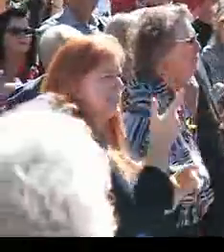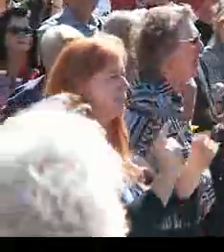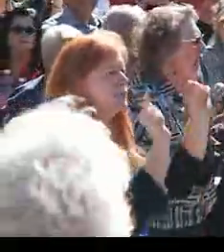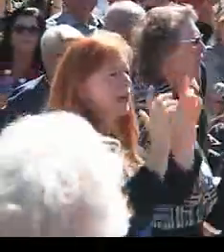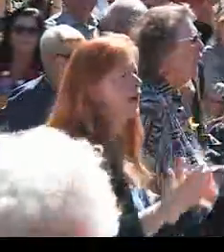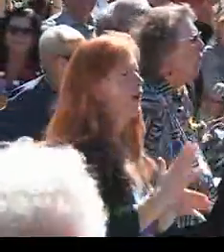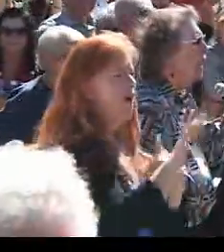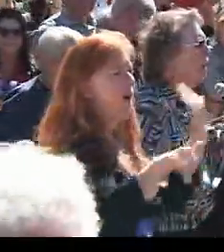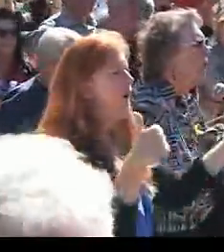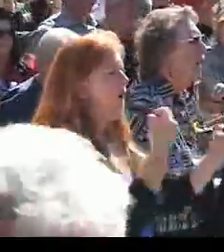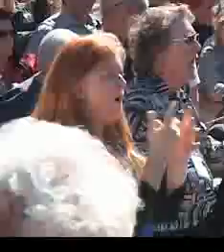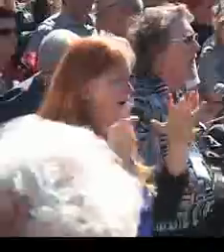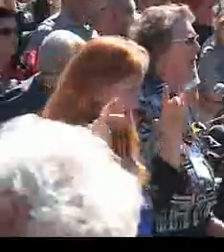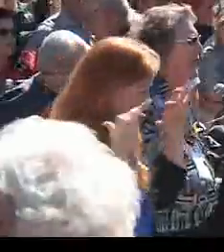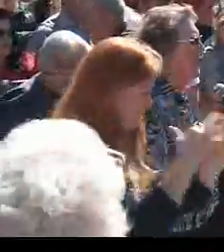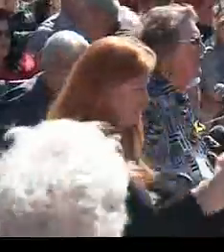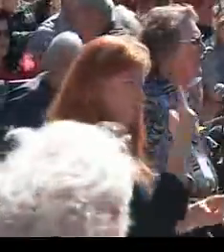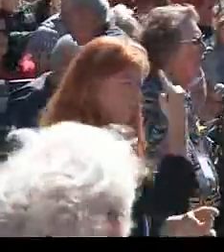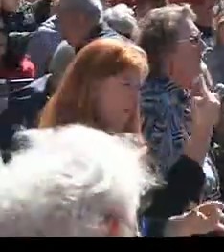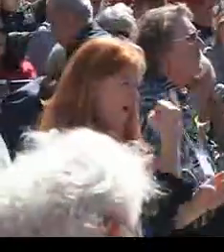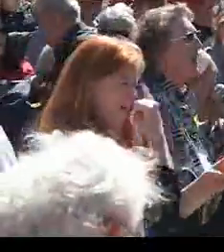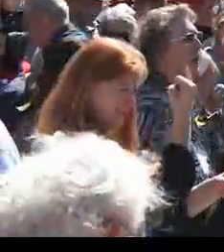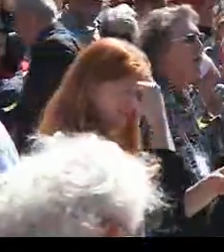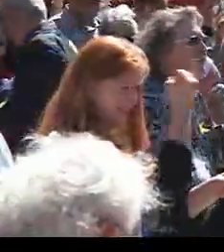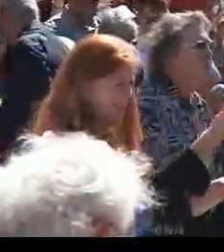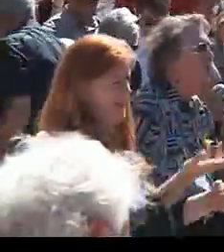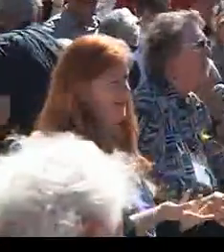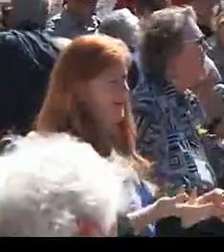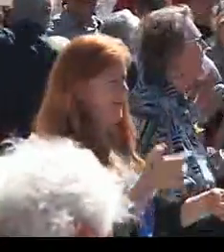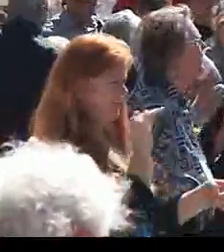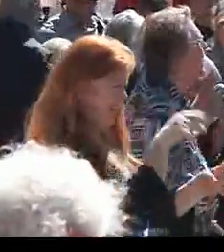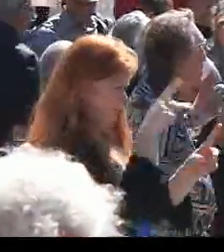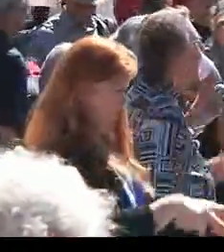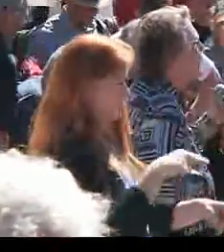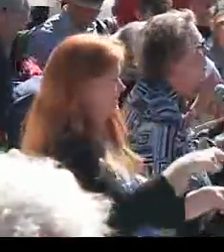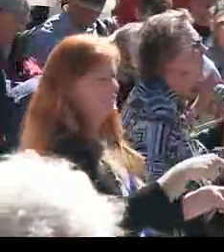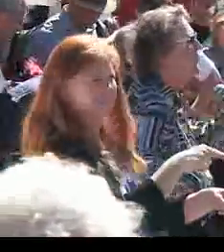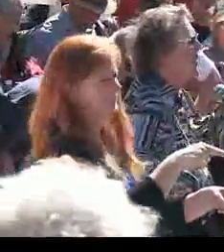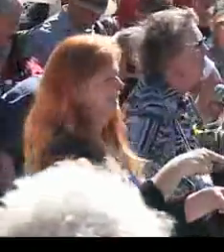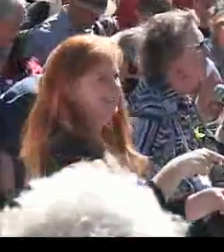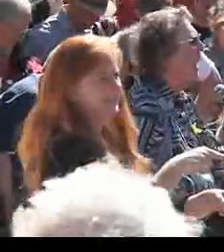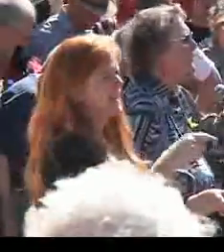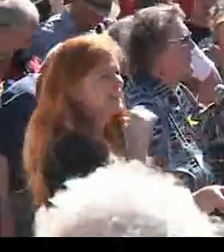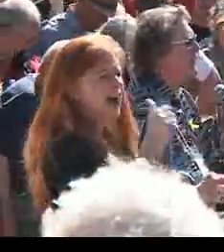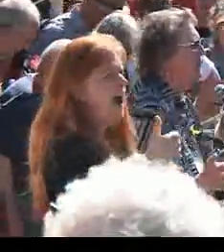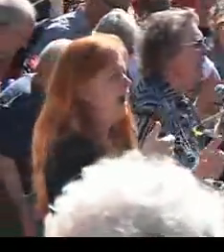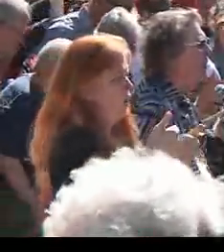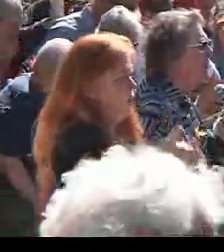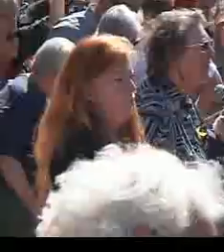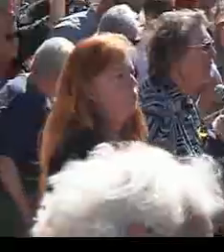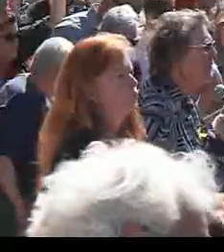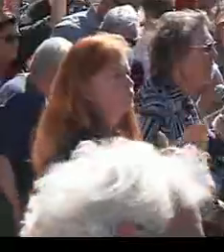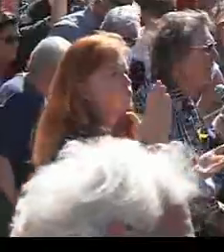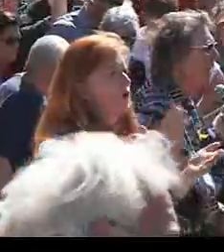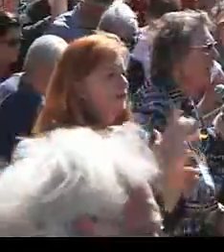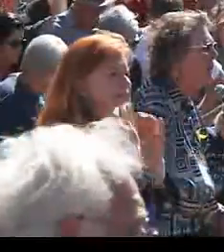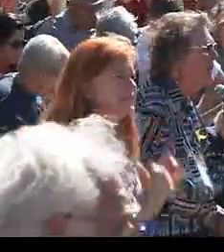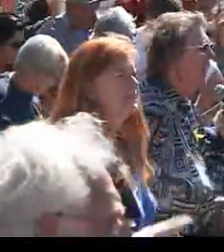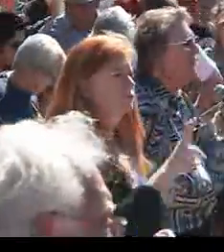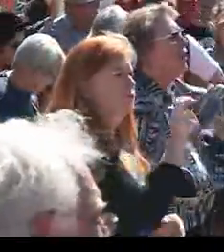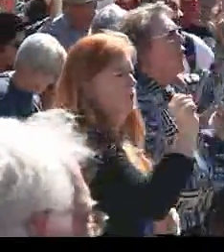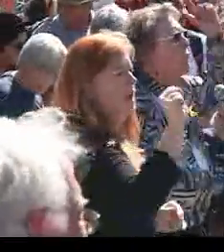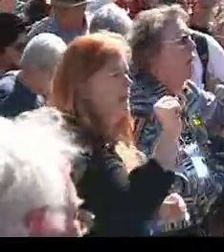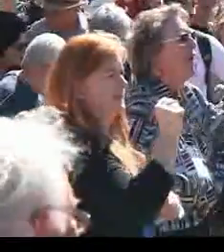all came together around one idea, that a person does not lose their rights as citizens of the